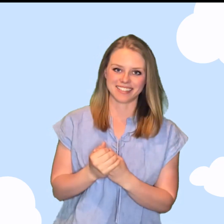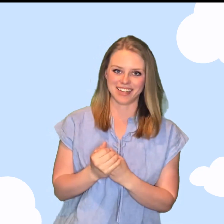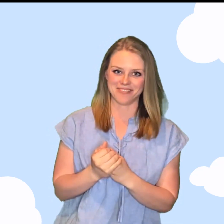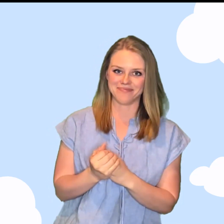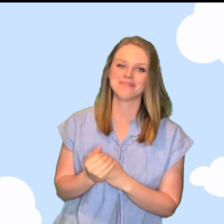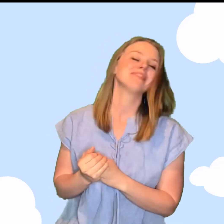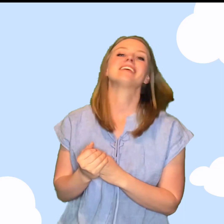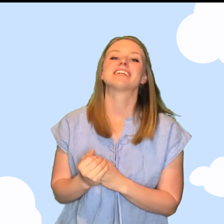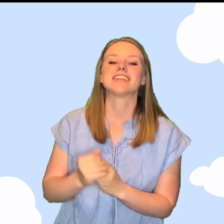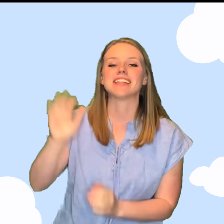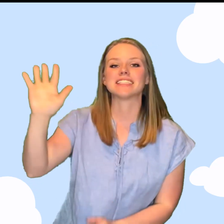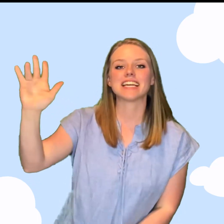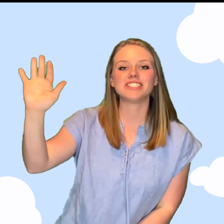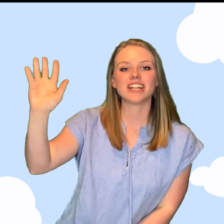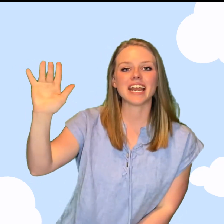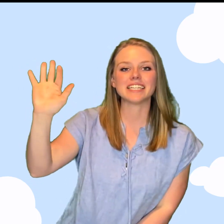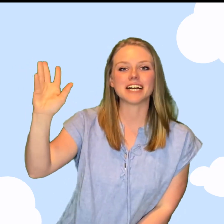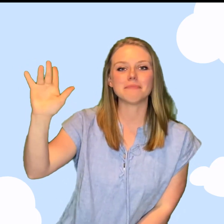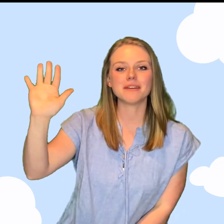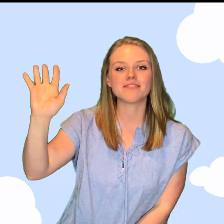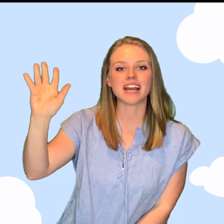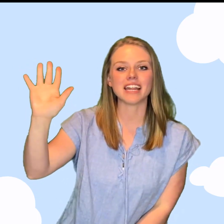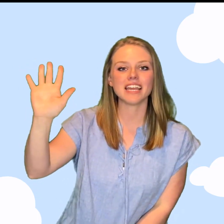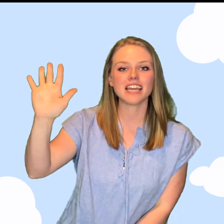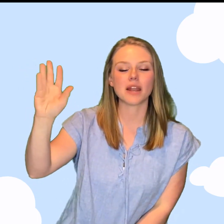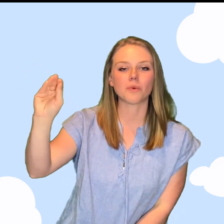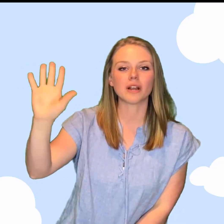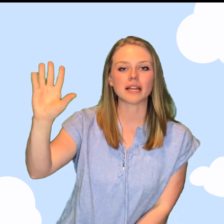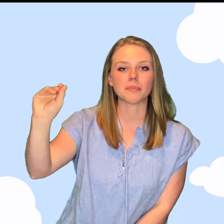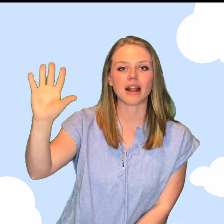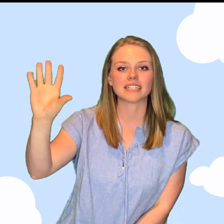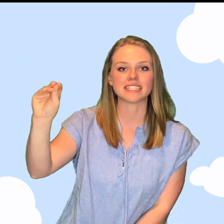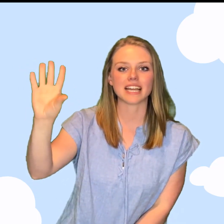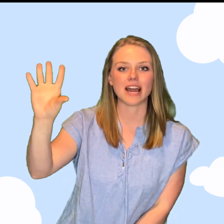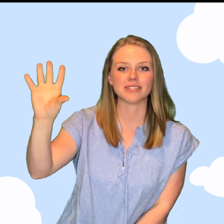awesome. Let's get your hand up and ready and we're going to practice counting.